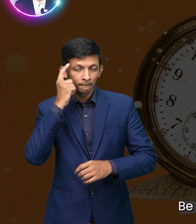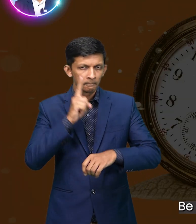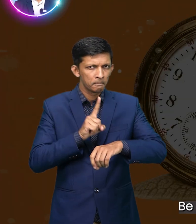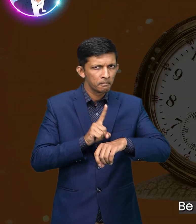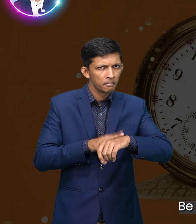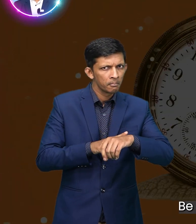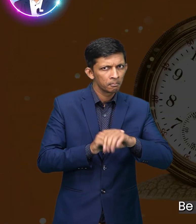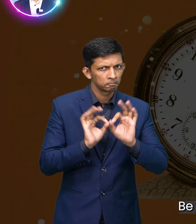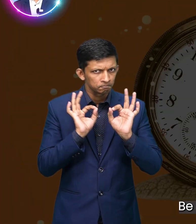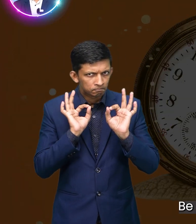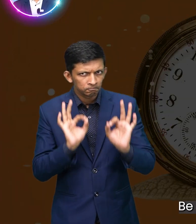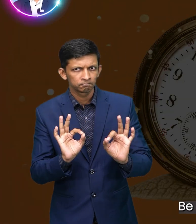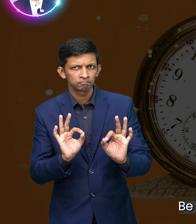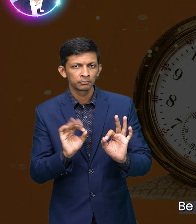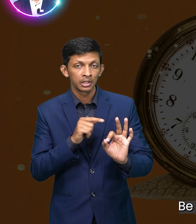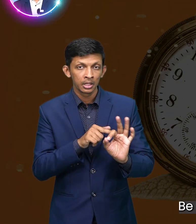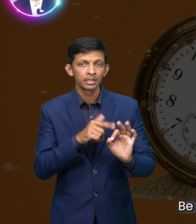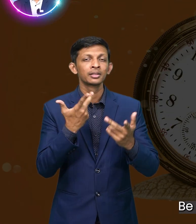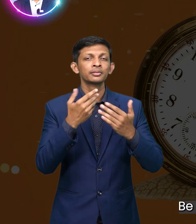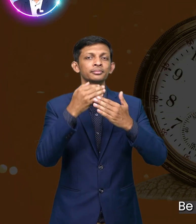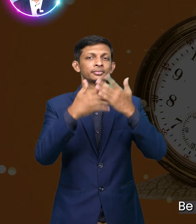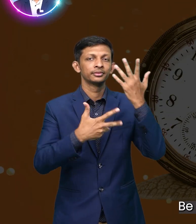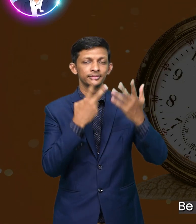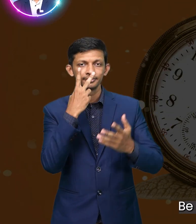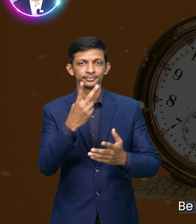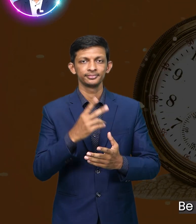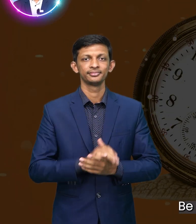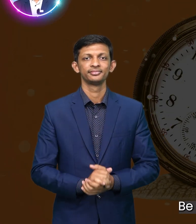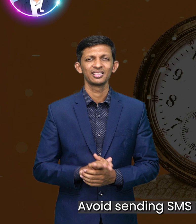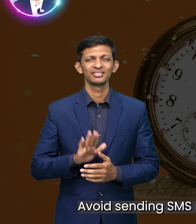Be mindful of timing.